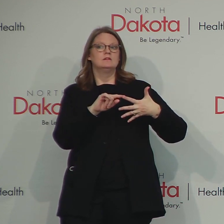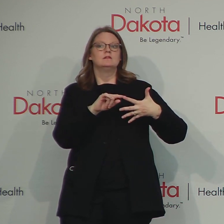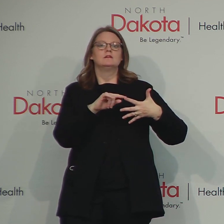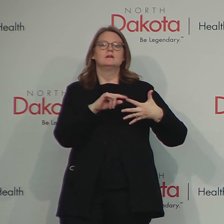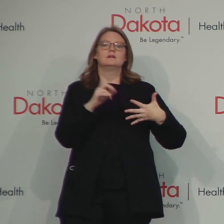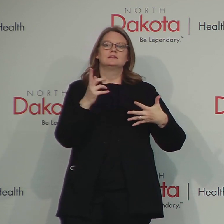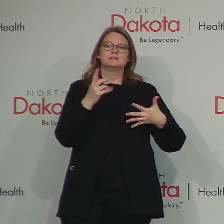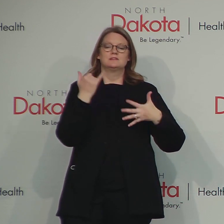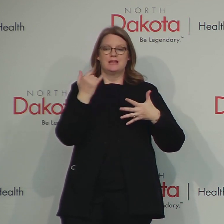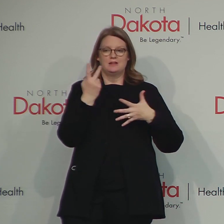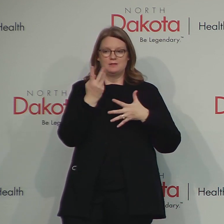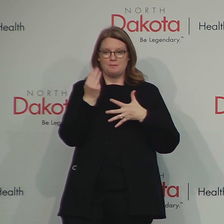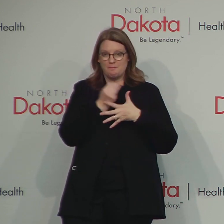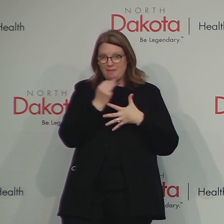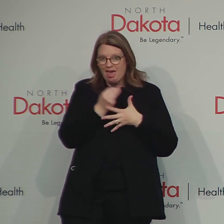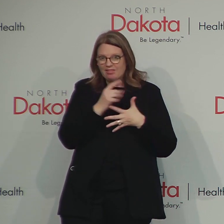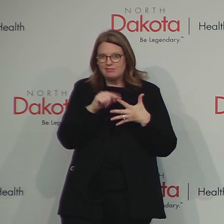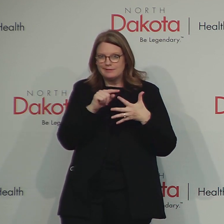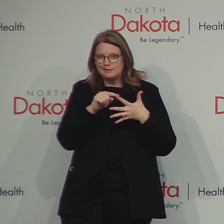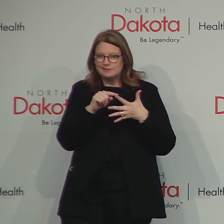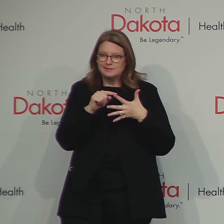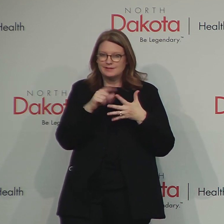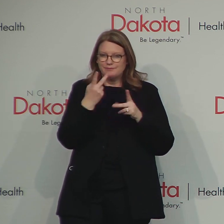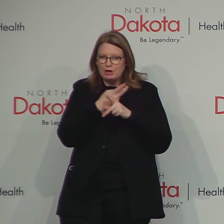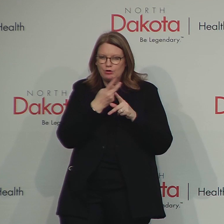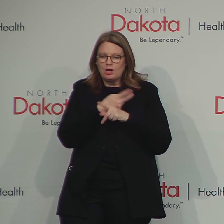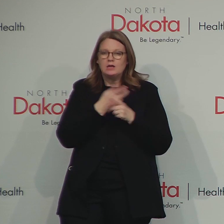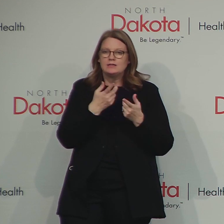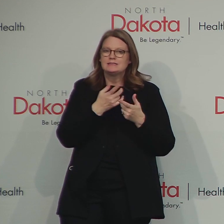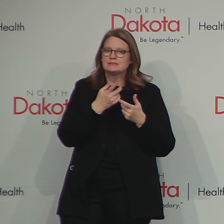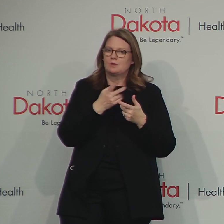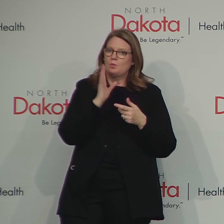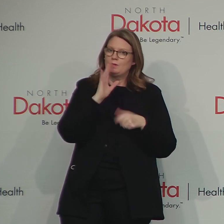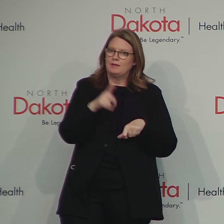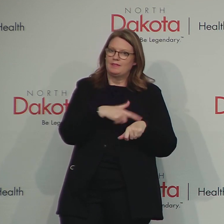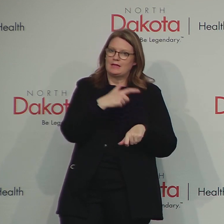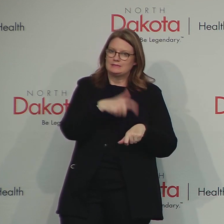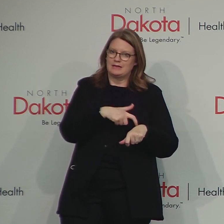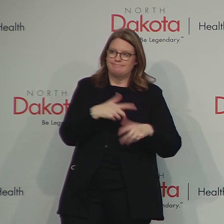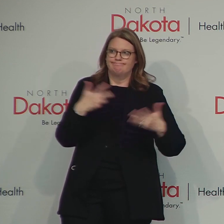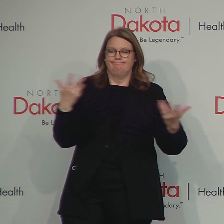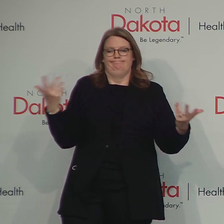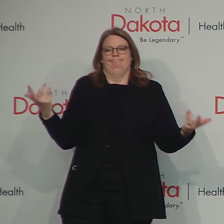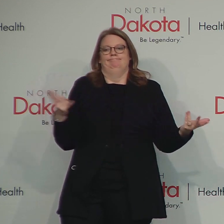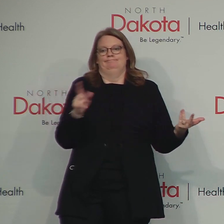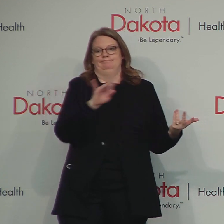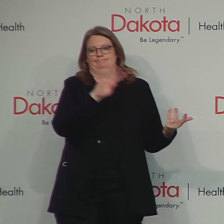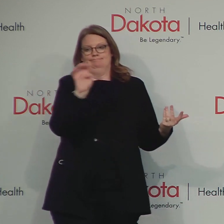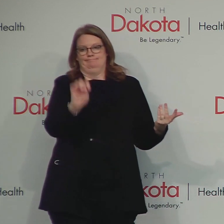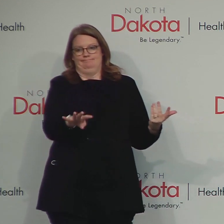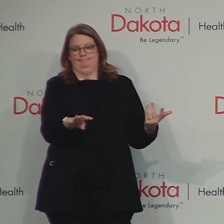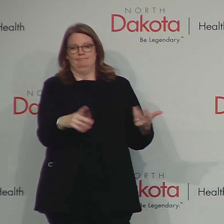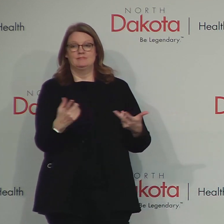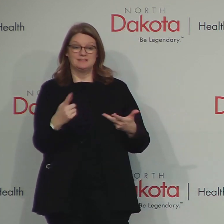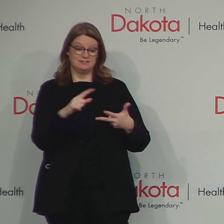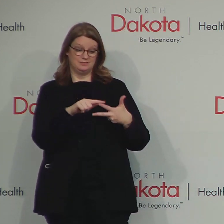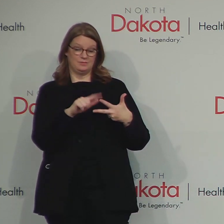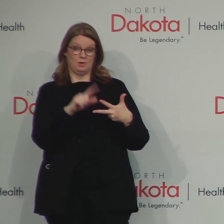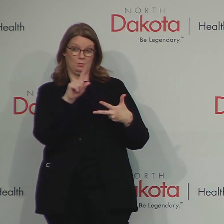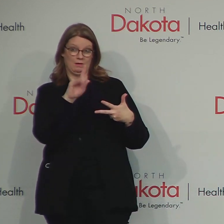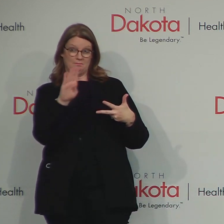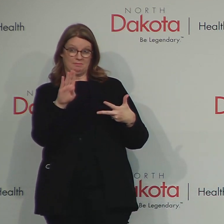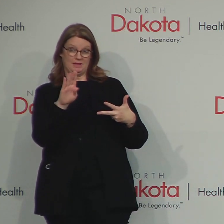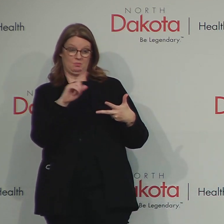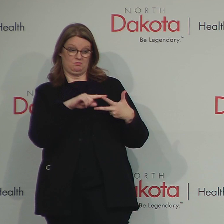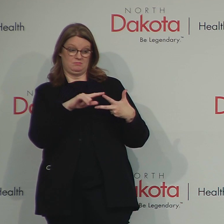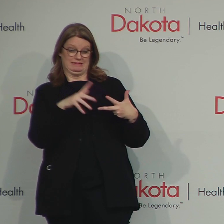math, you can kind of see it'll take quite a while, but I don't know what uptake is, meaning I don't know how many people in phase 1B are going to accept